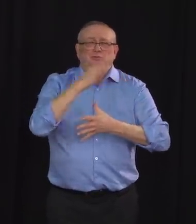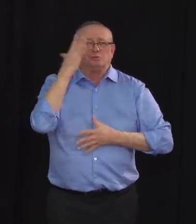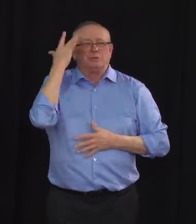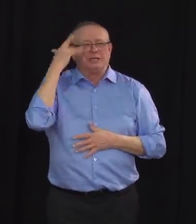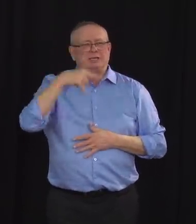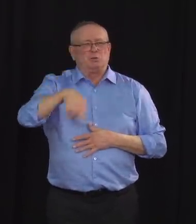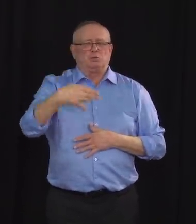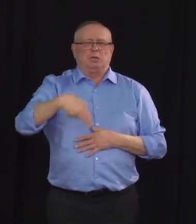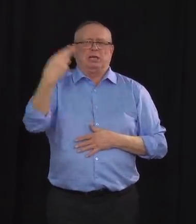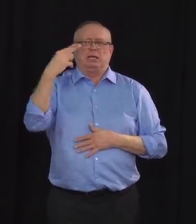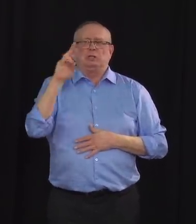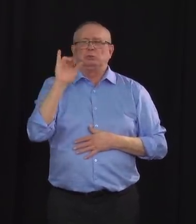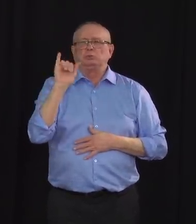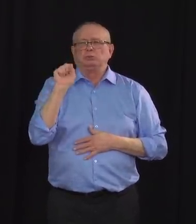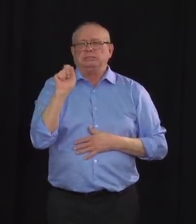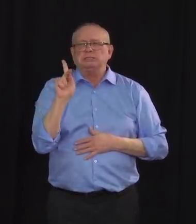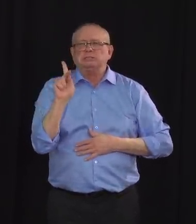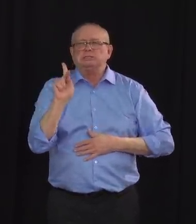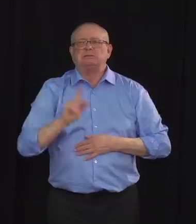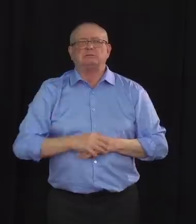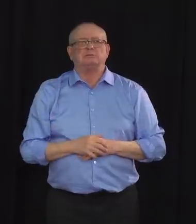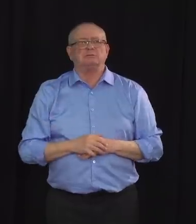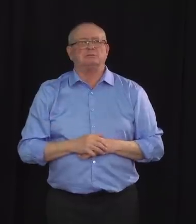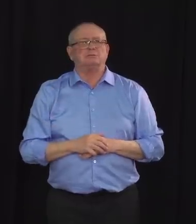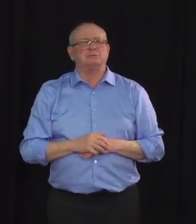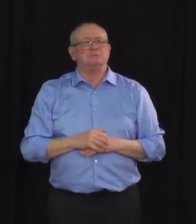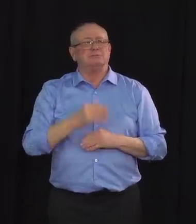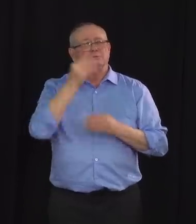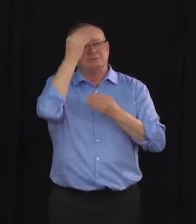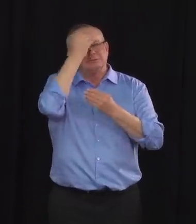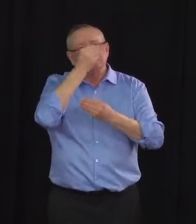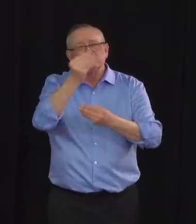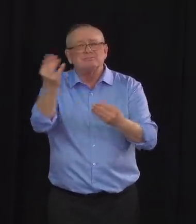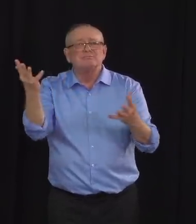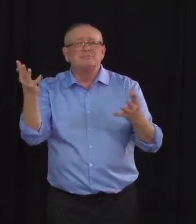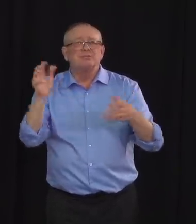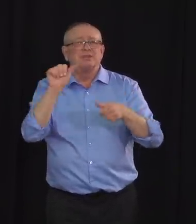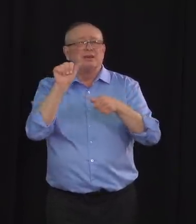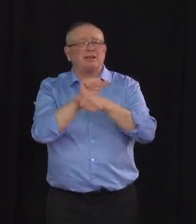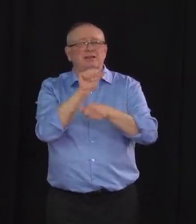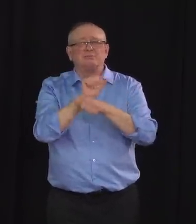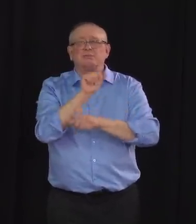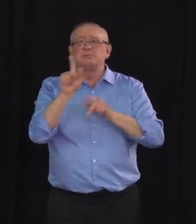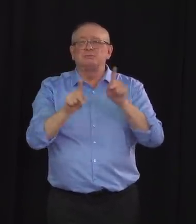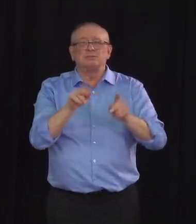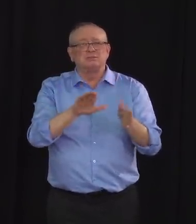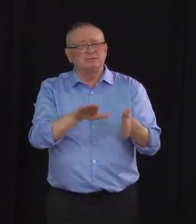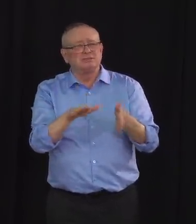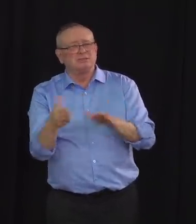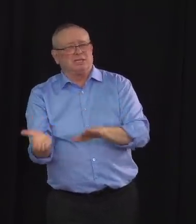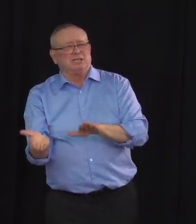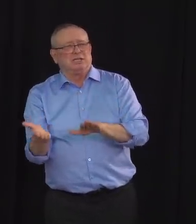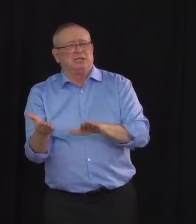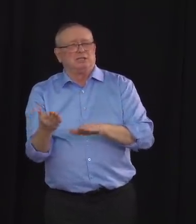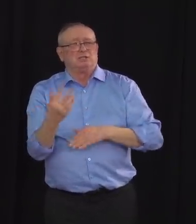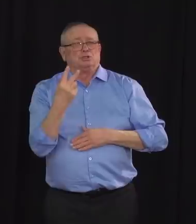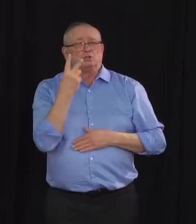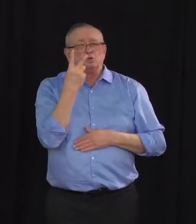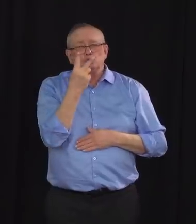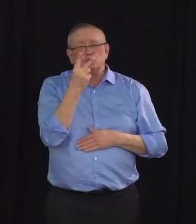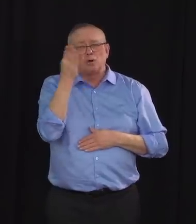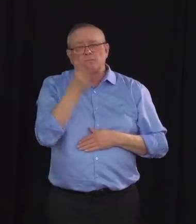risk. 2 out of every 3 Albertans who have died from COVID-19 live in these